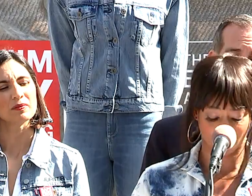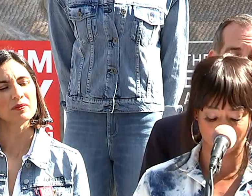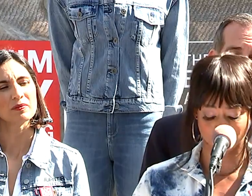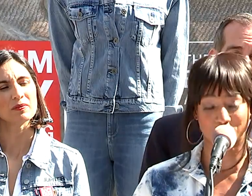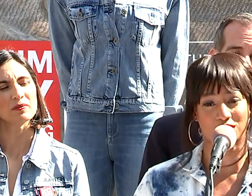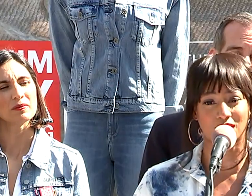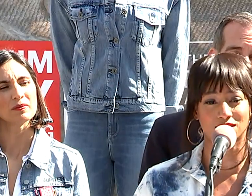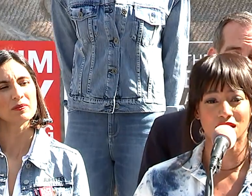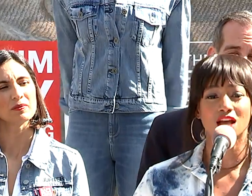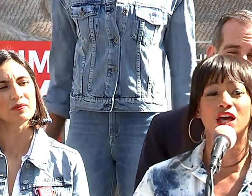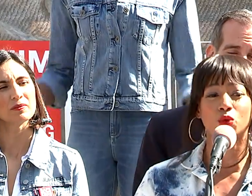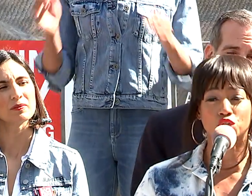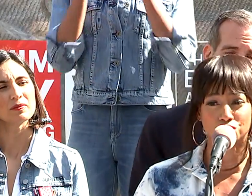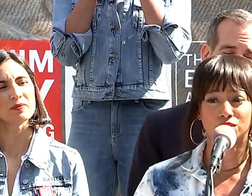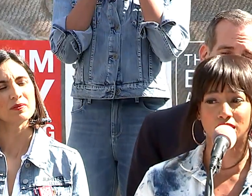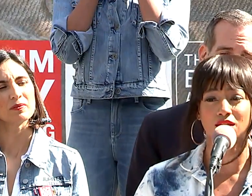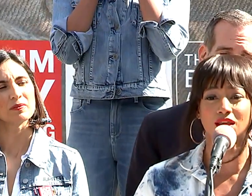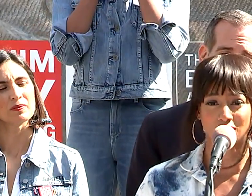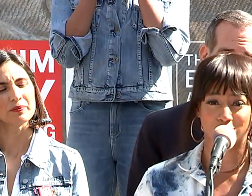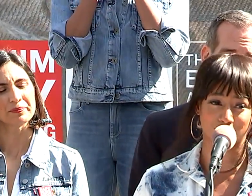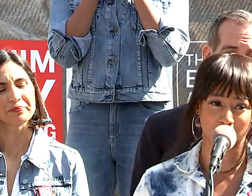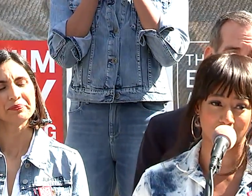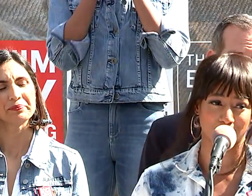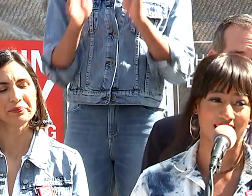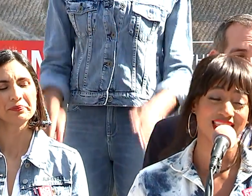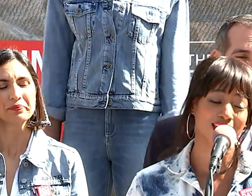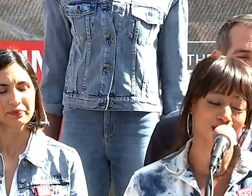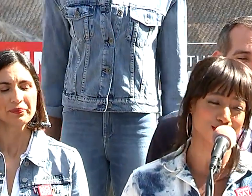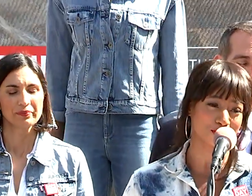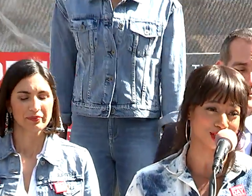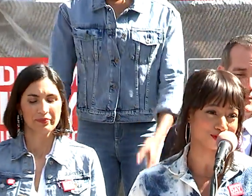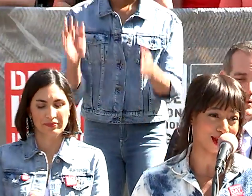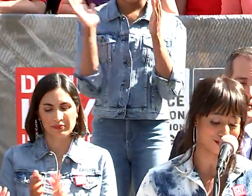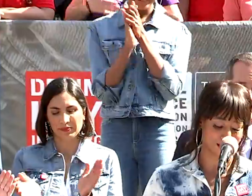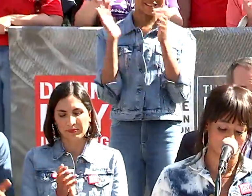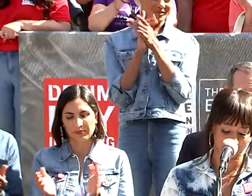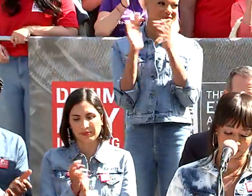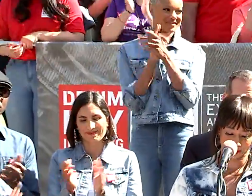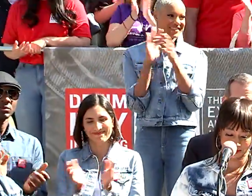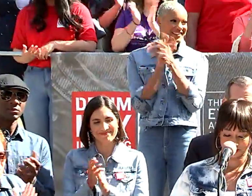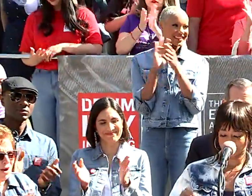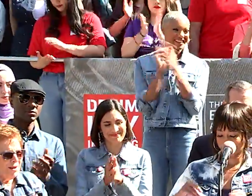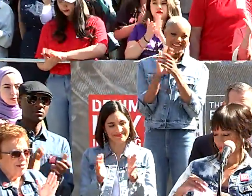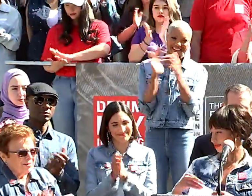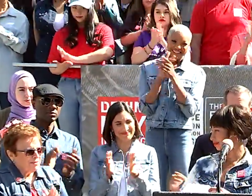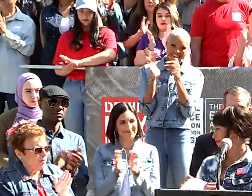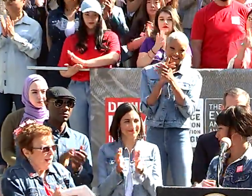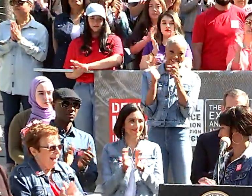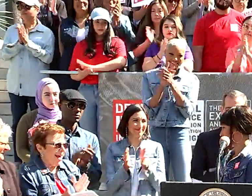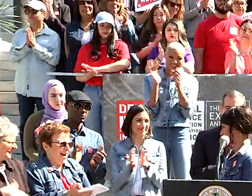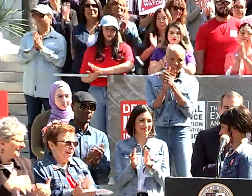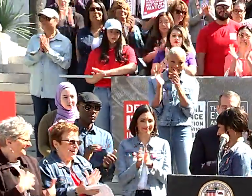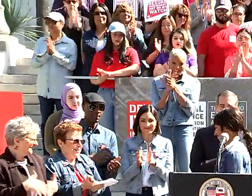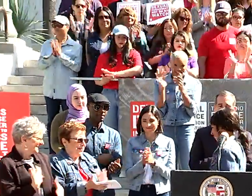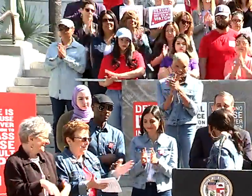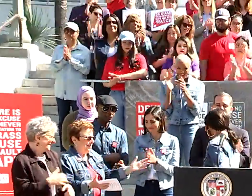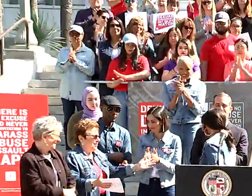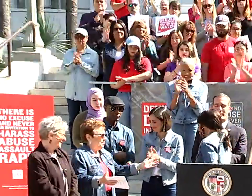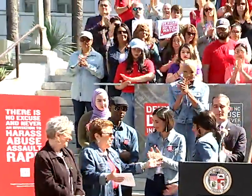these uncomfortable things that we truly can heal from them. Thank you so much for having me.